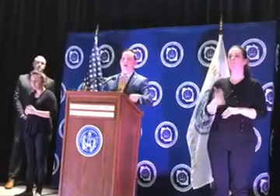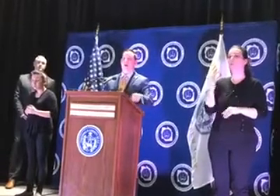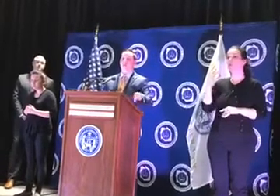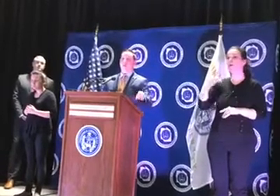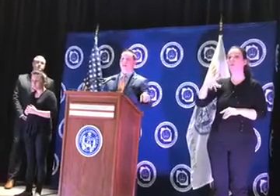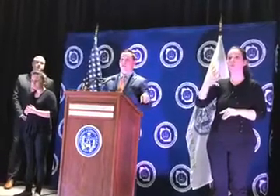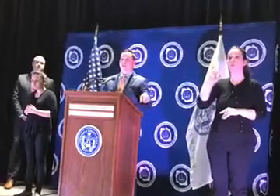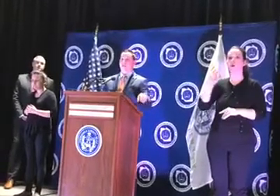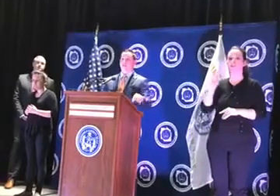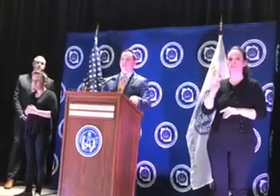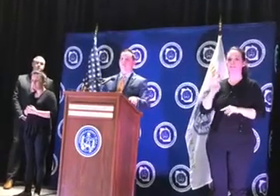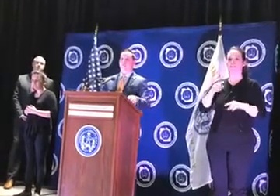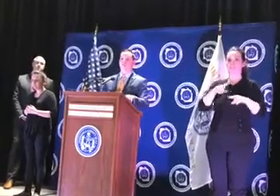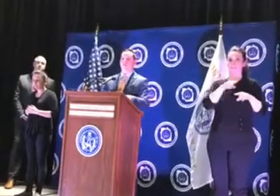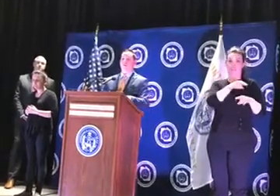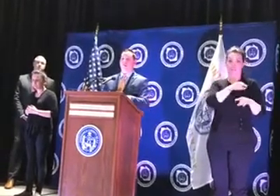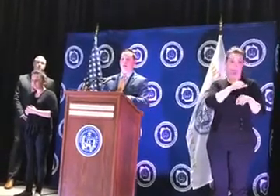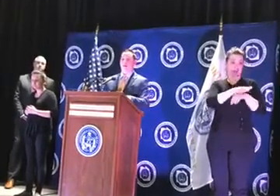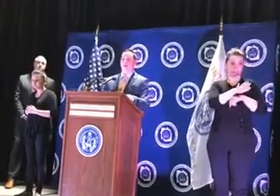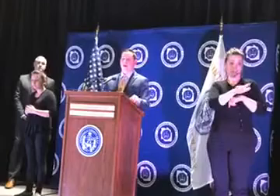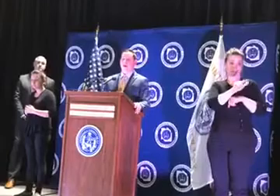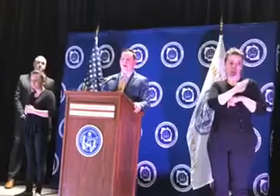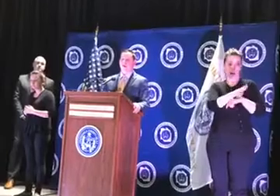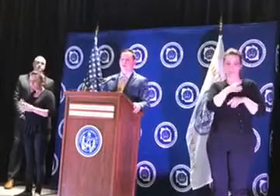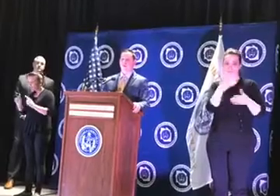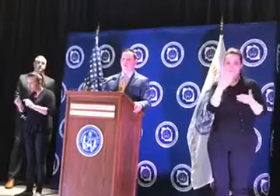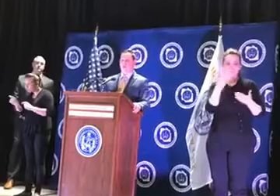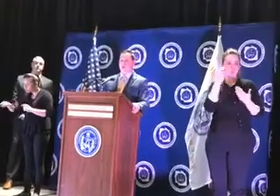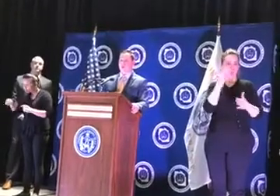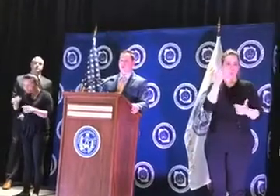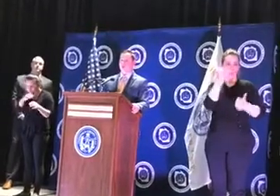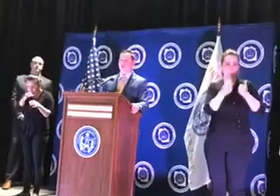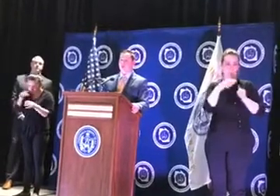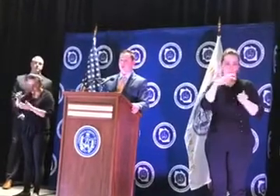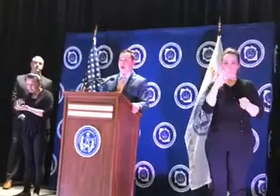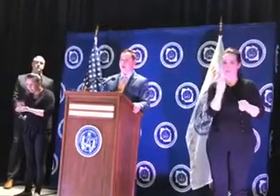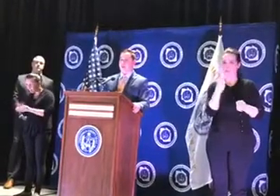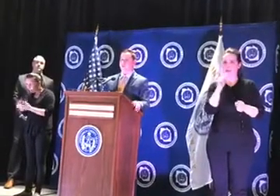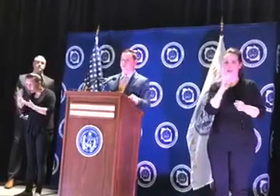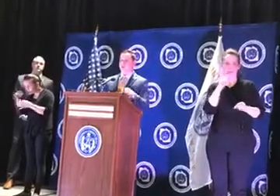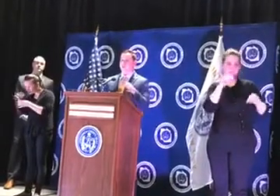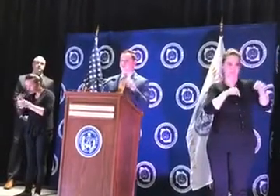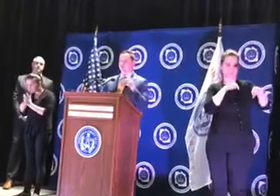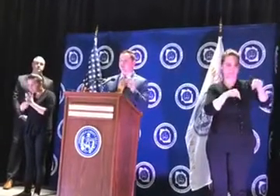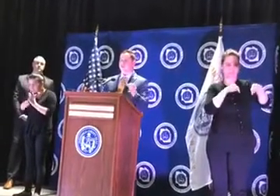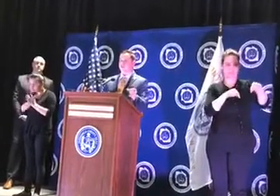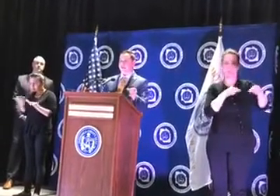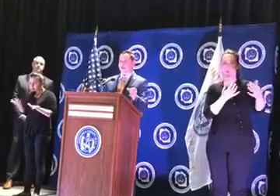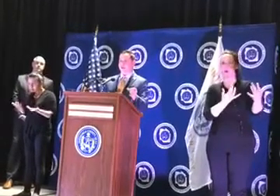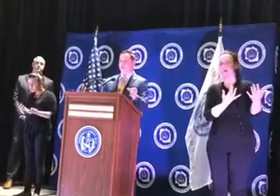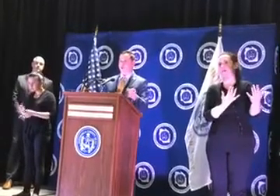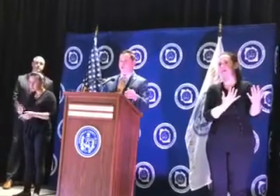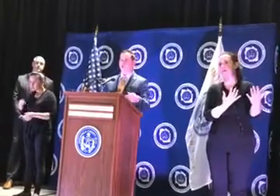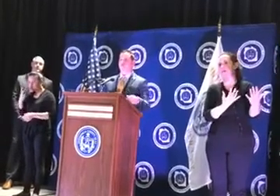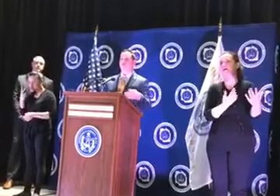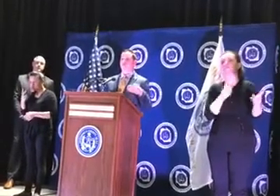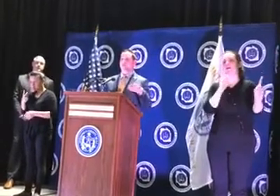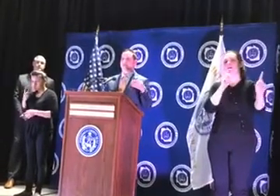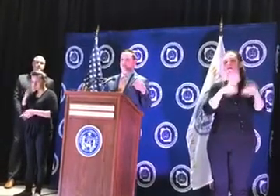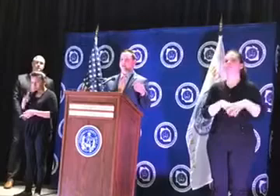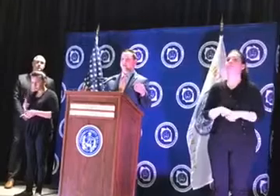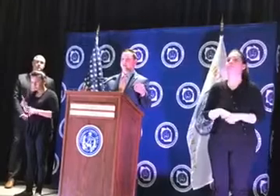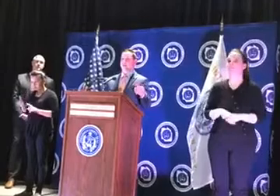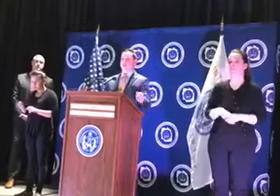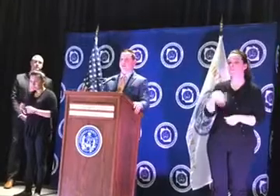on the lab that they got sent to, it may be another day. So to remind everybody, we have an executive order. If you